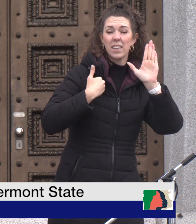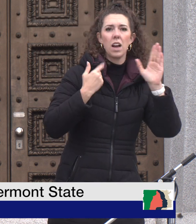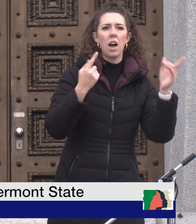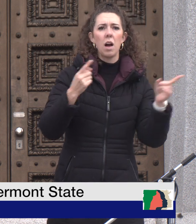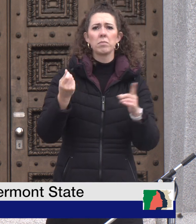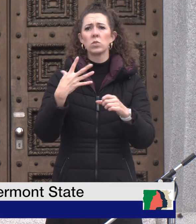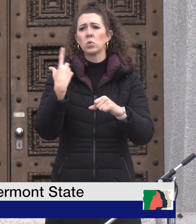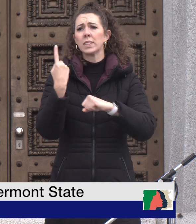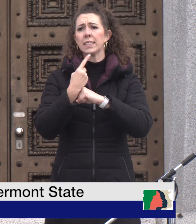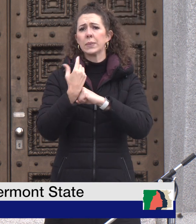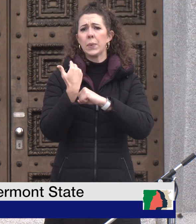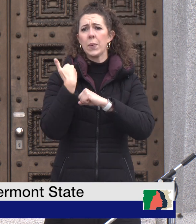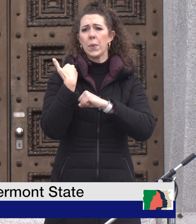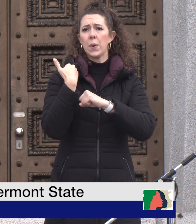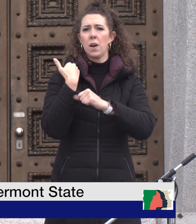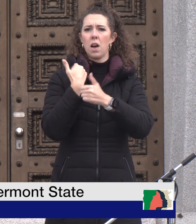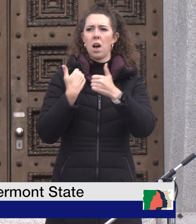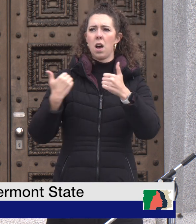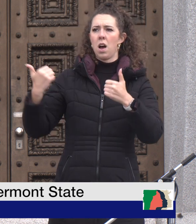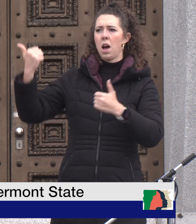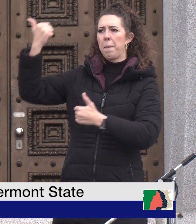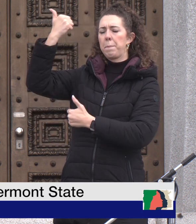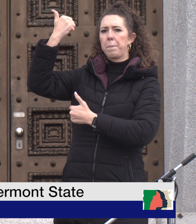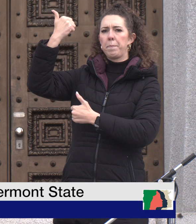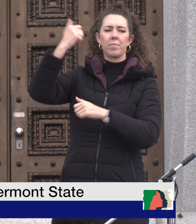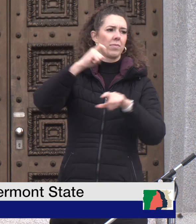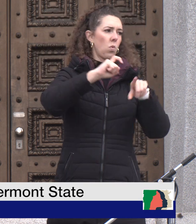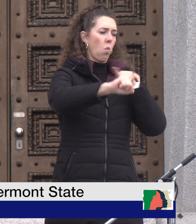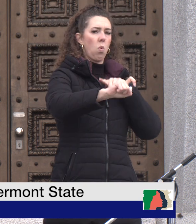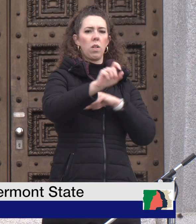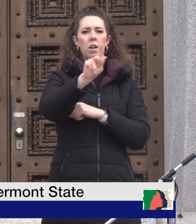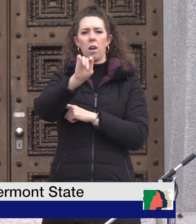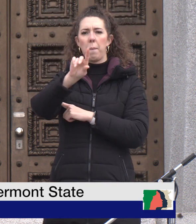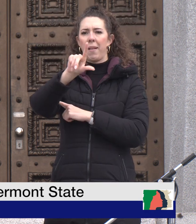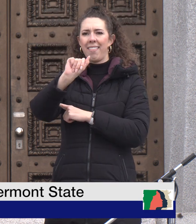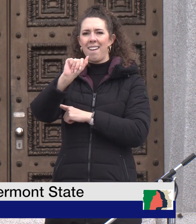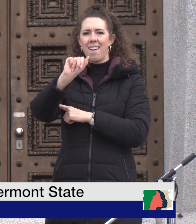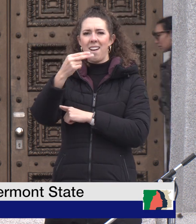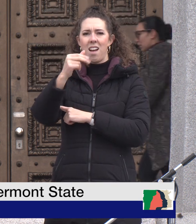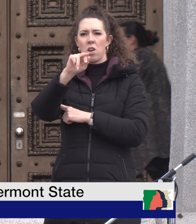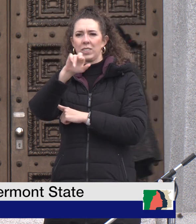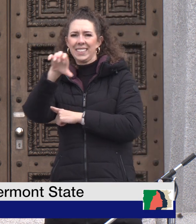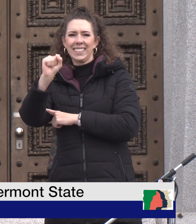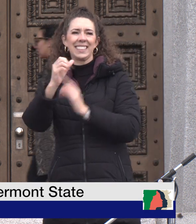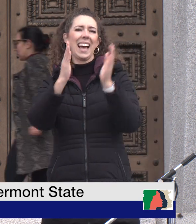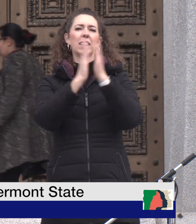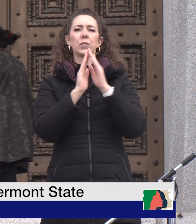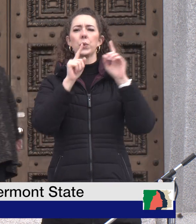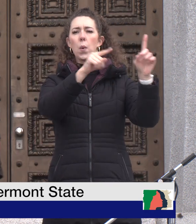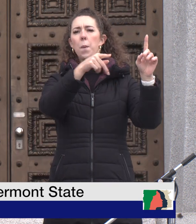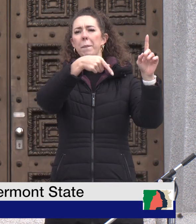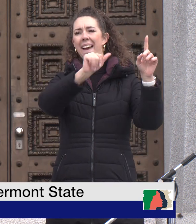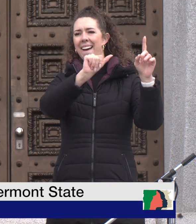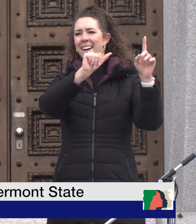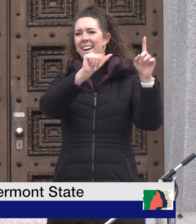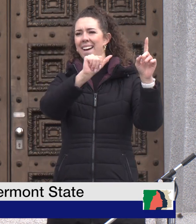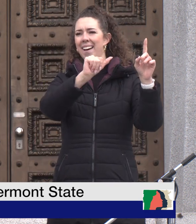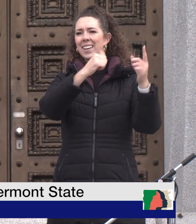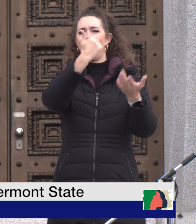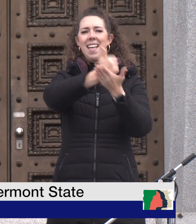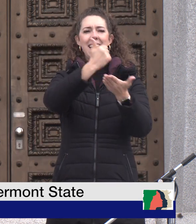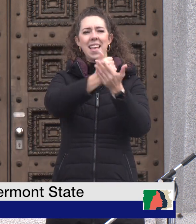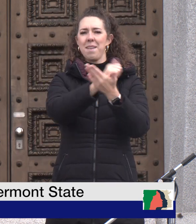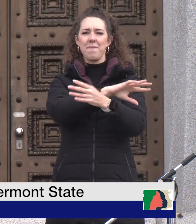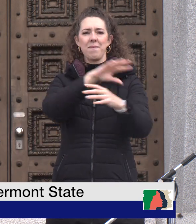ago, she got a call from a higher power. Kamala Harris's campaign asked her to go to Pennsylvania to help with the